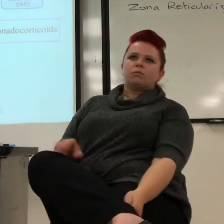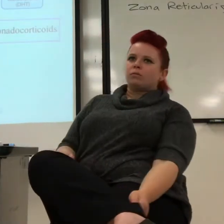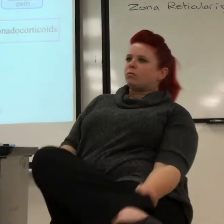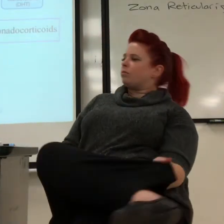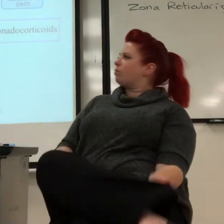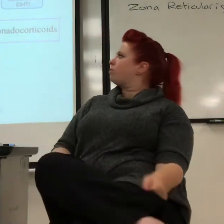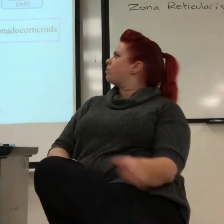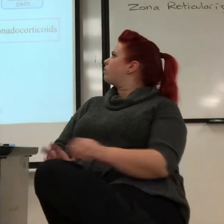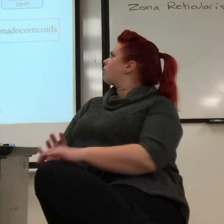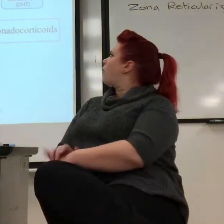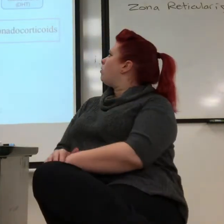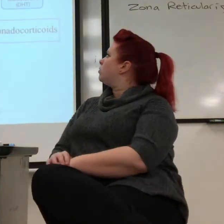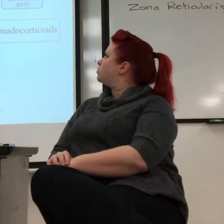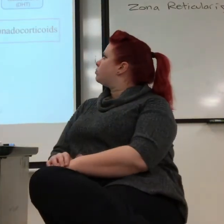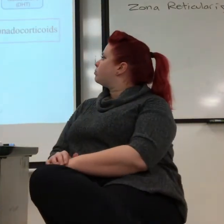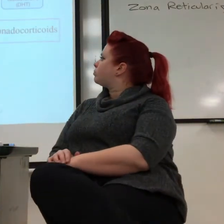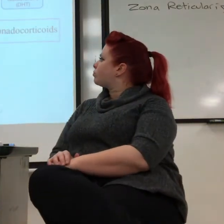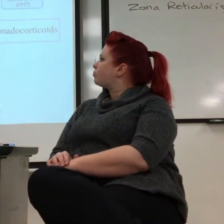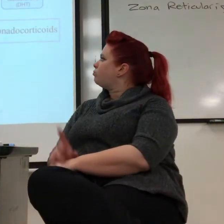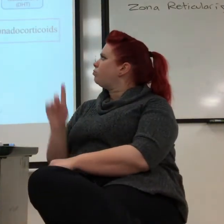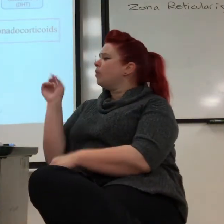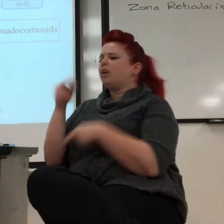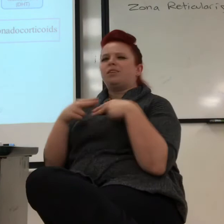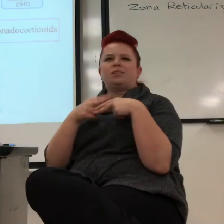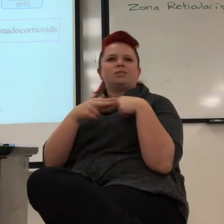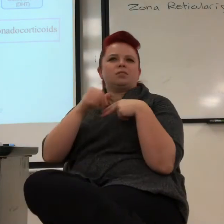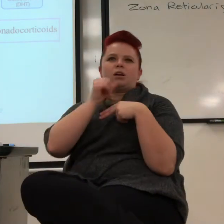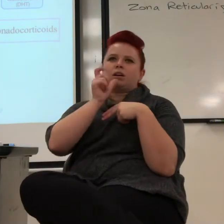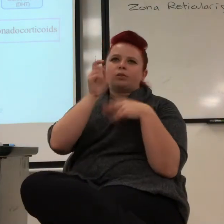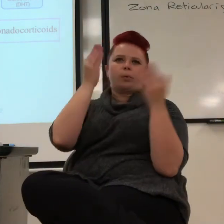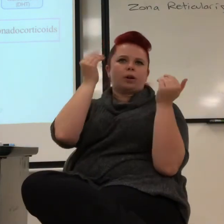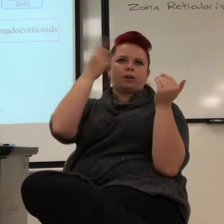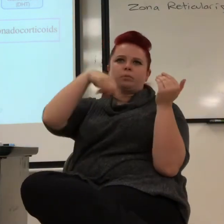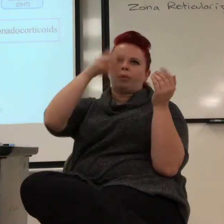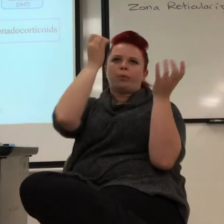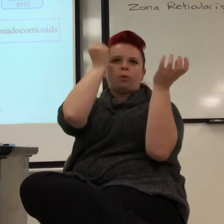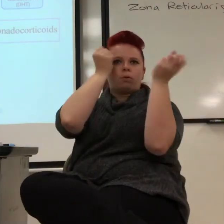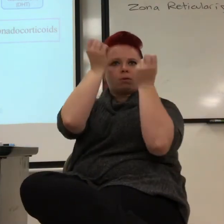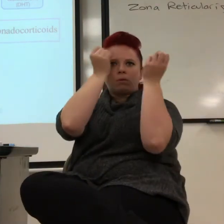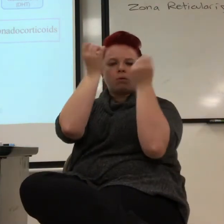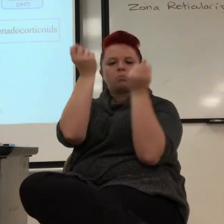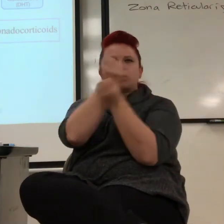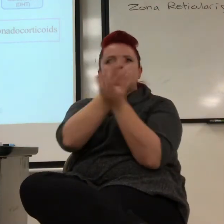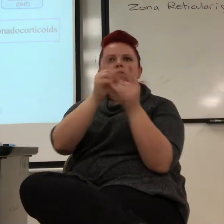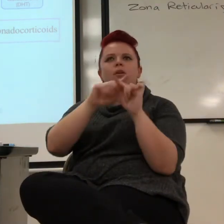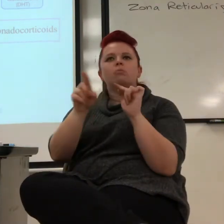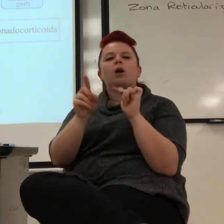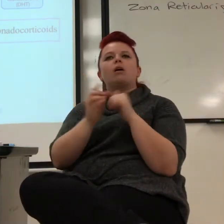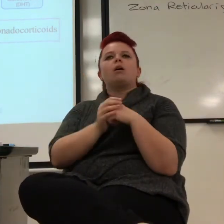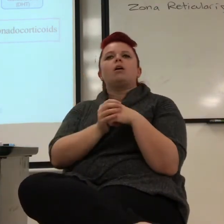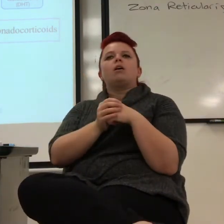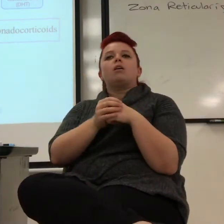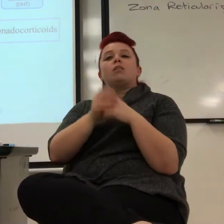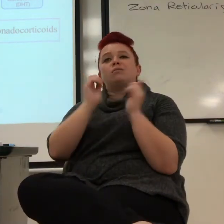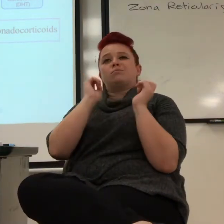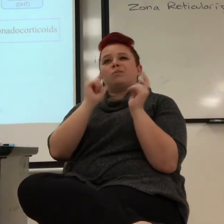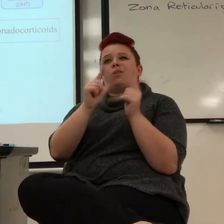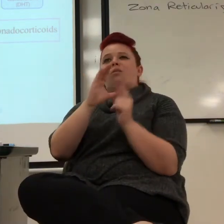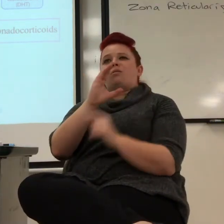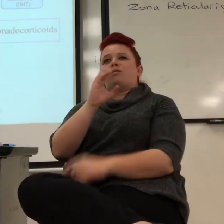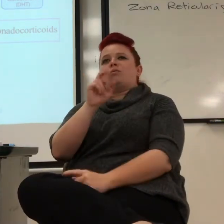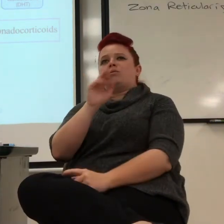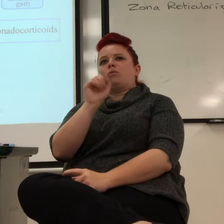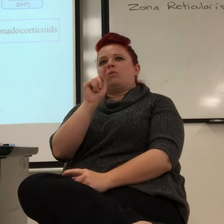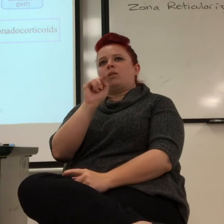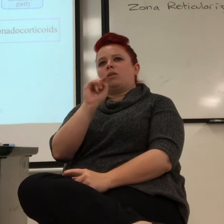On this slide, I don't expect you to commit it to memory. What I do want you to know is that all corticosteroids, all three